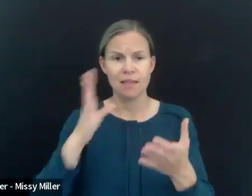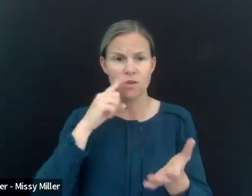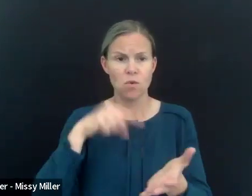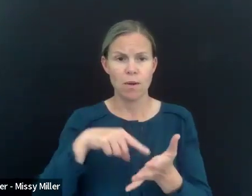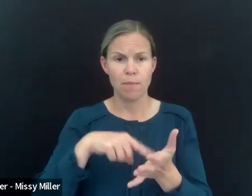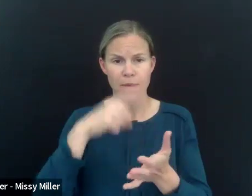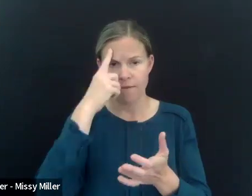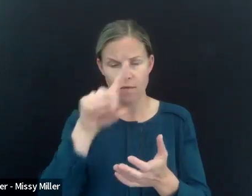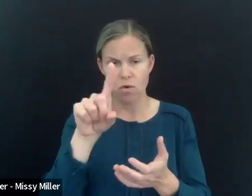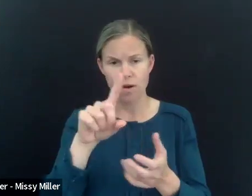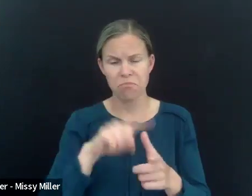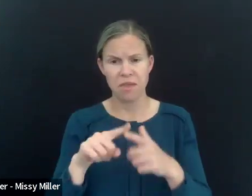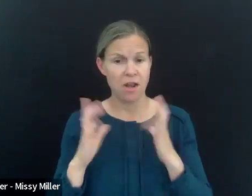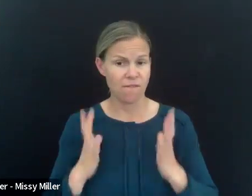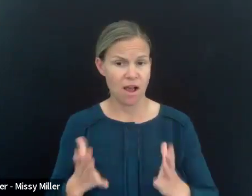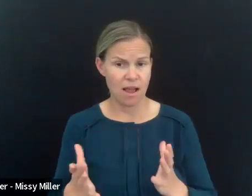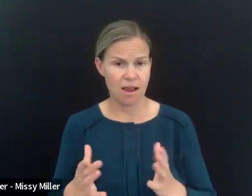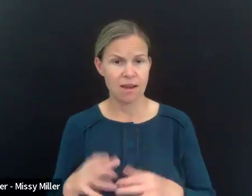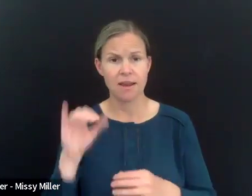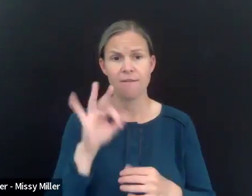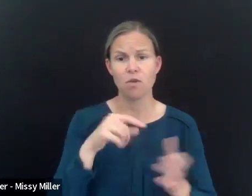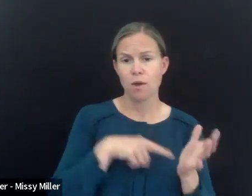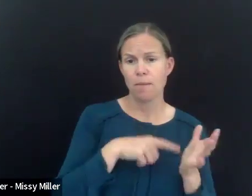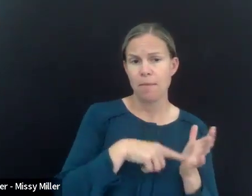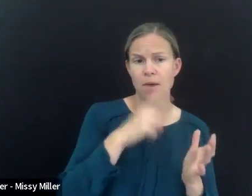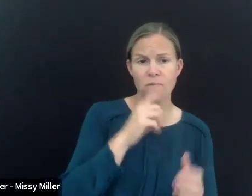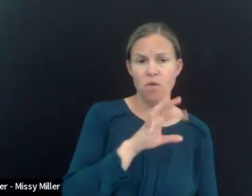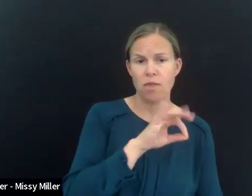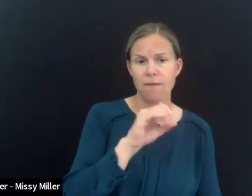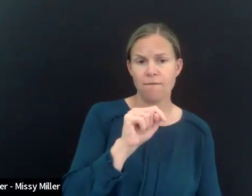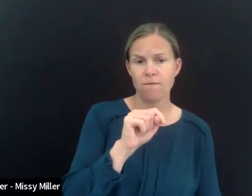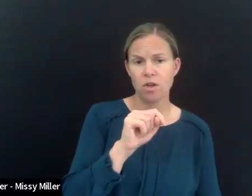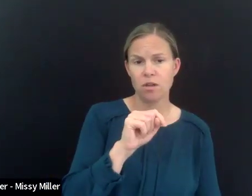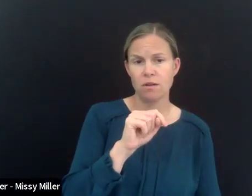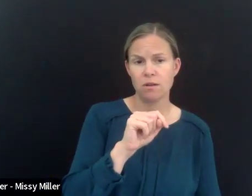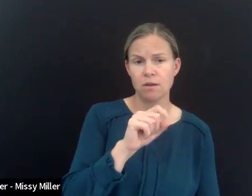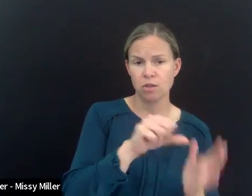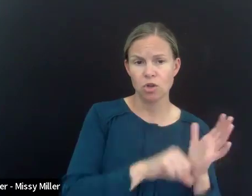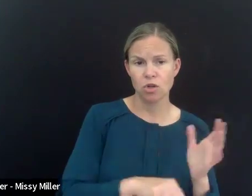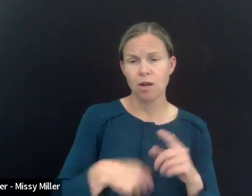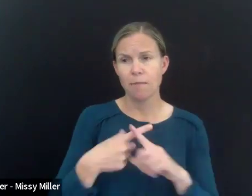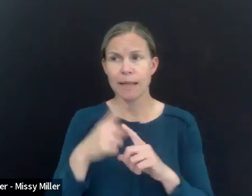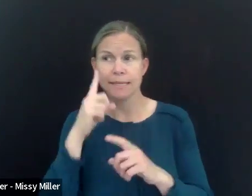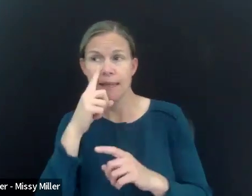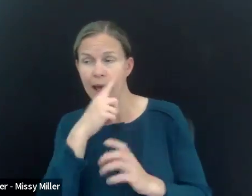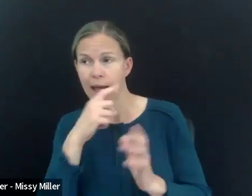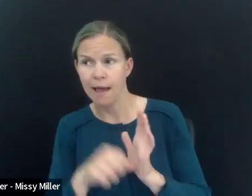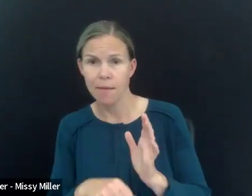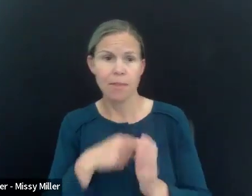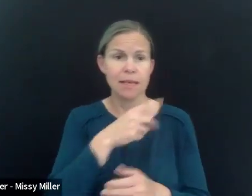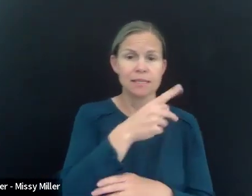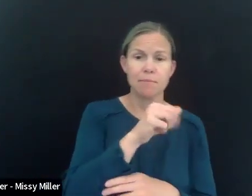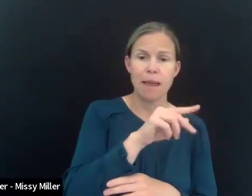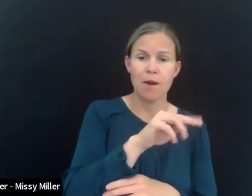you're, you know, if you can bill for the foot surgery and the eye exam as well as the perinatal services, it